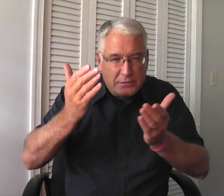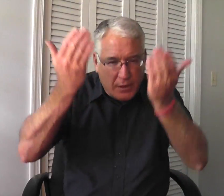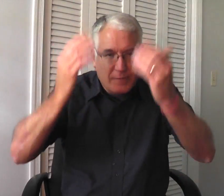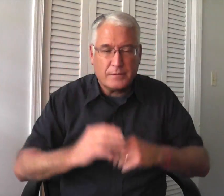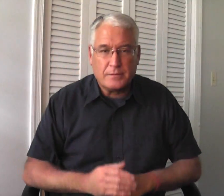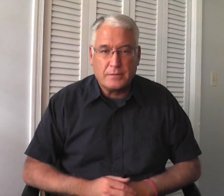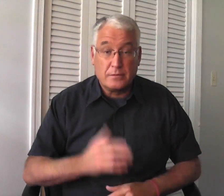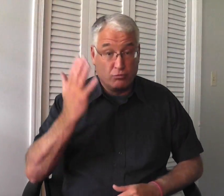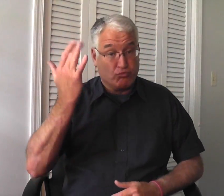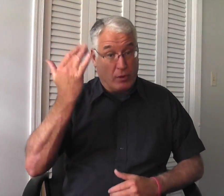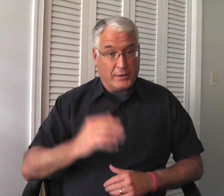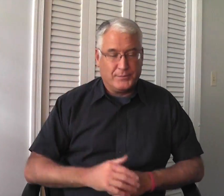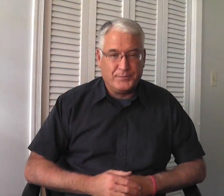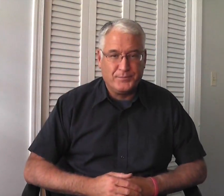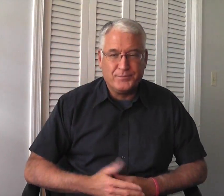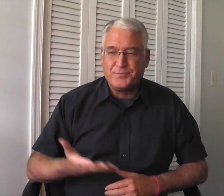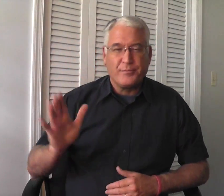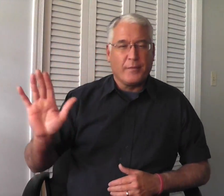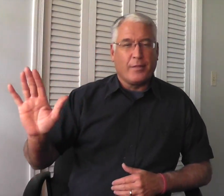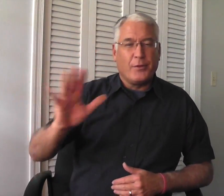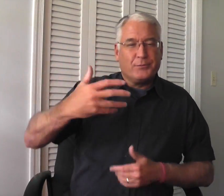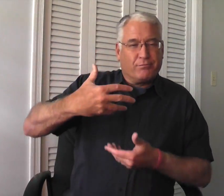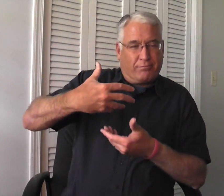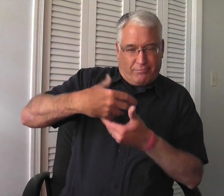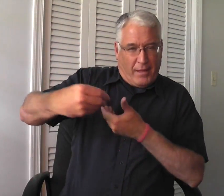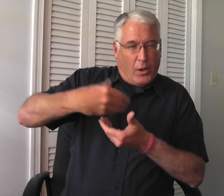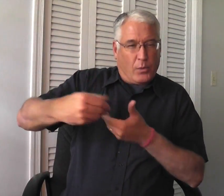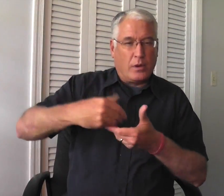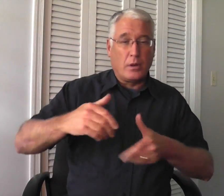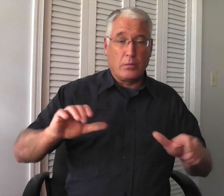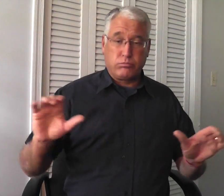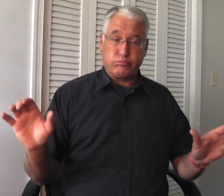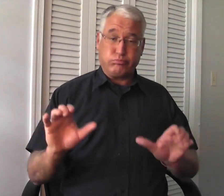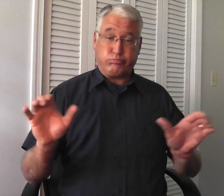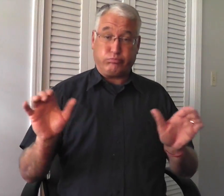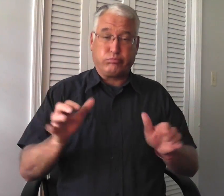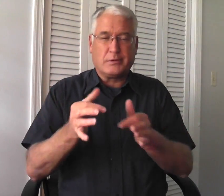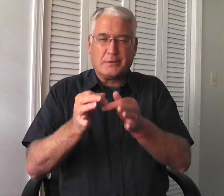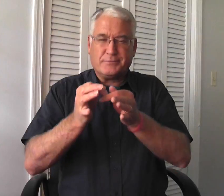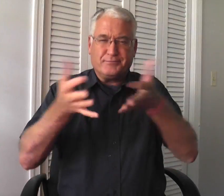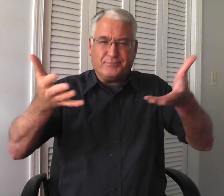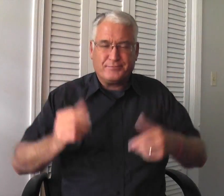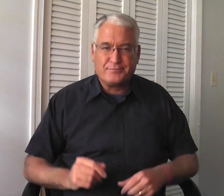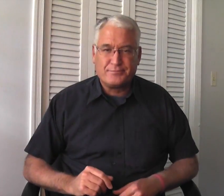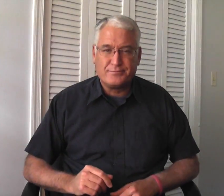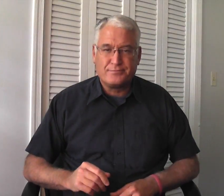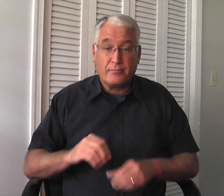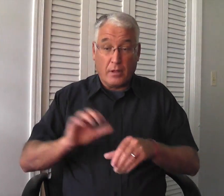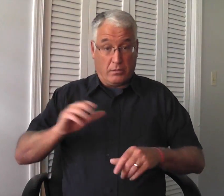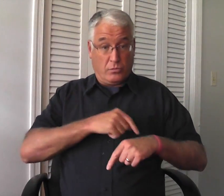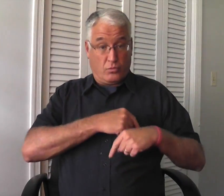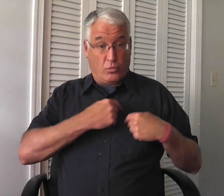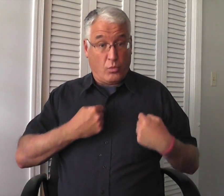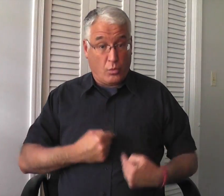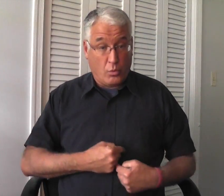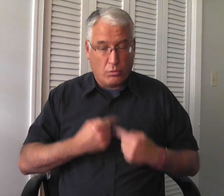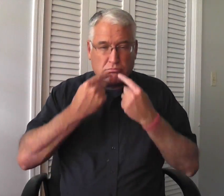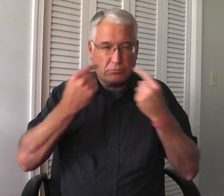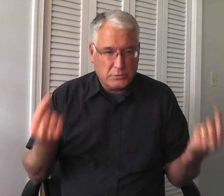God saw their sacrifices, that they were outward things. They meant nothing. They weren't from